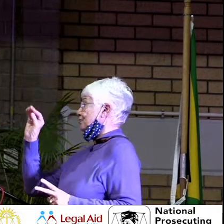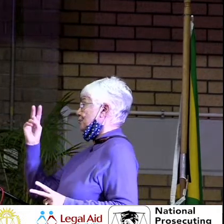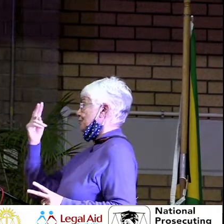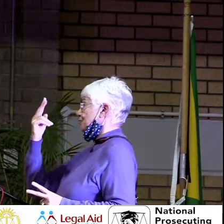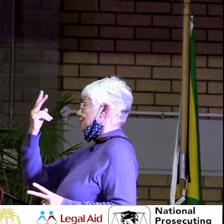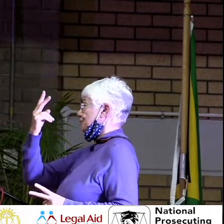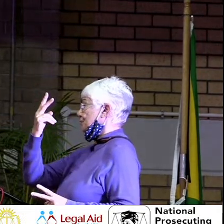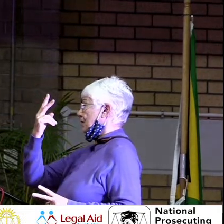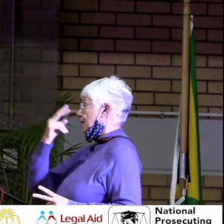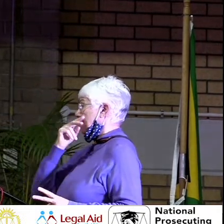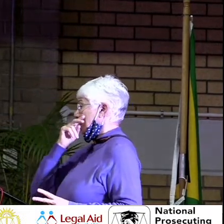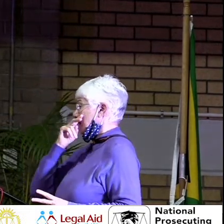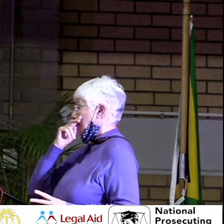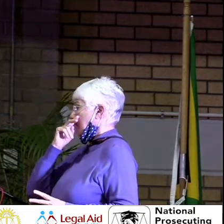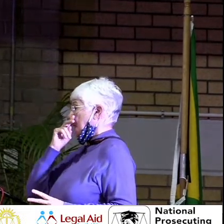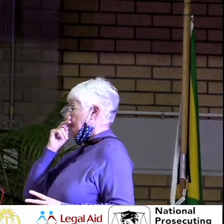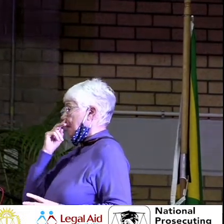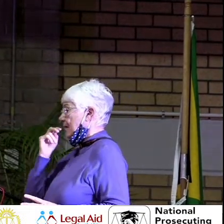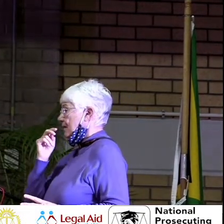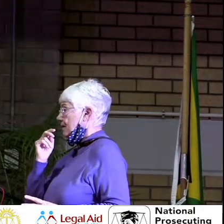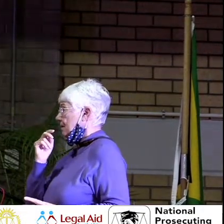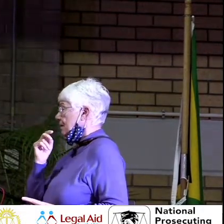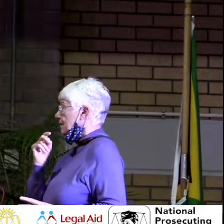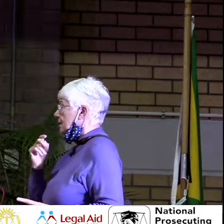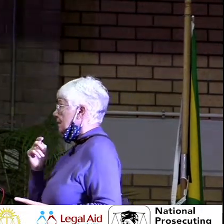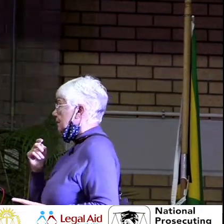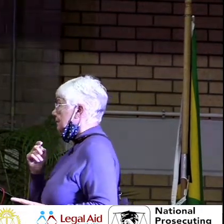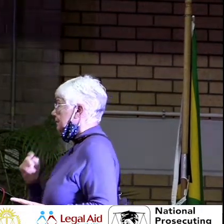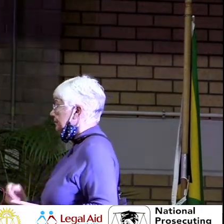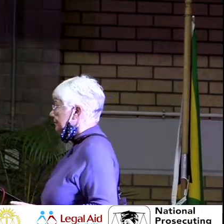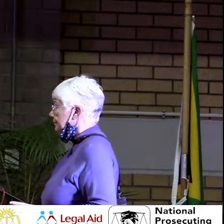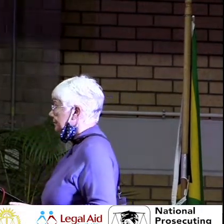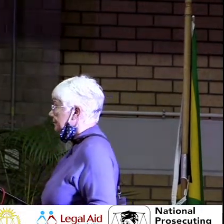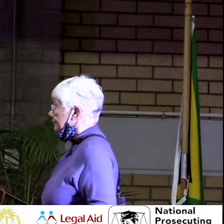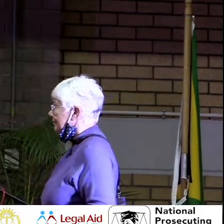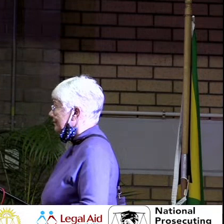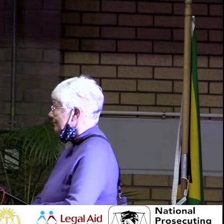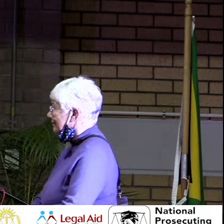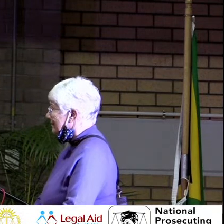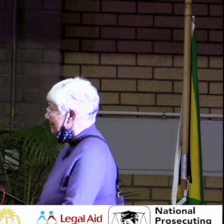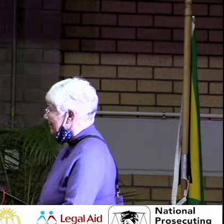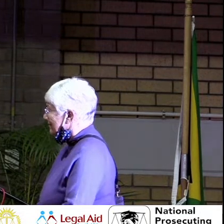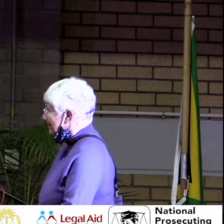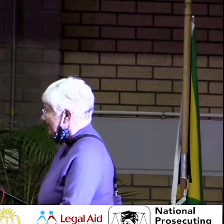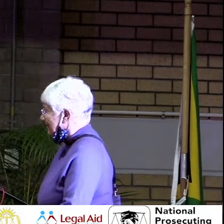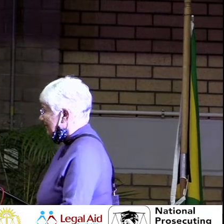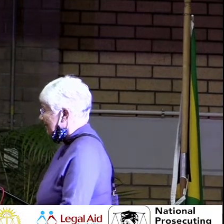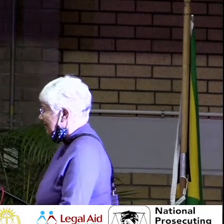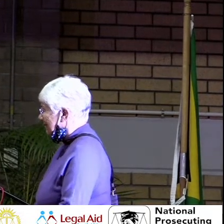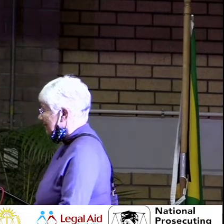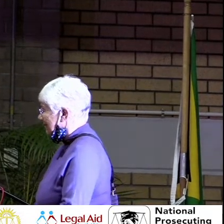We will hear Ms. Dorothy Makuza. Oh, there you are. Thank you.